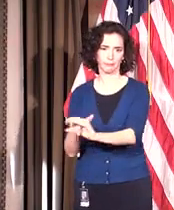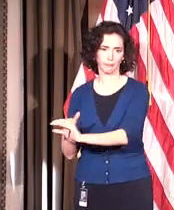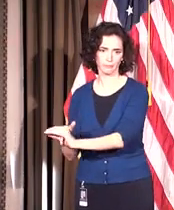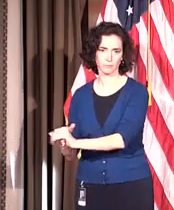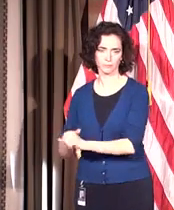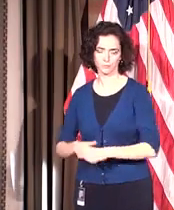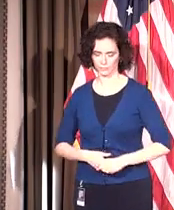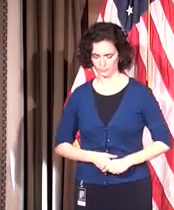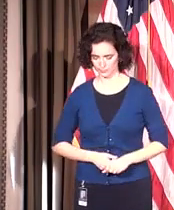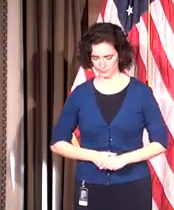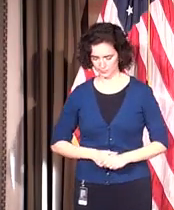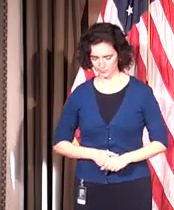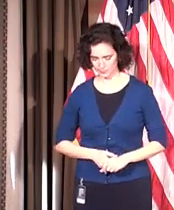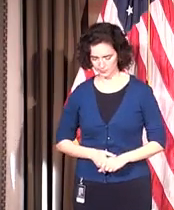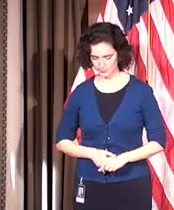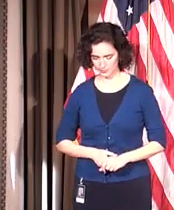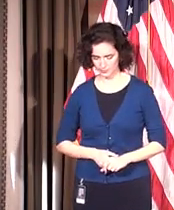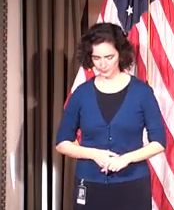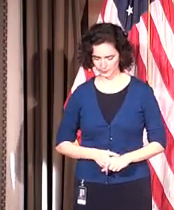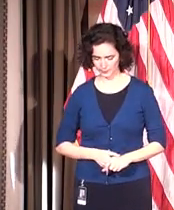concerned.